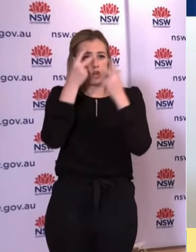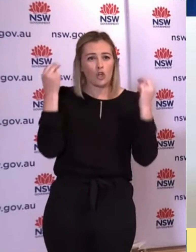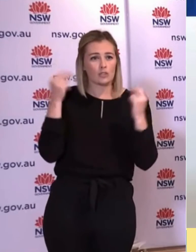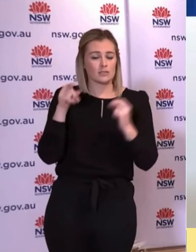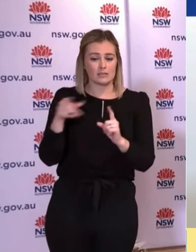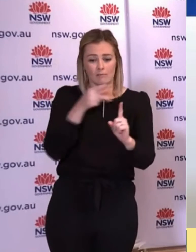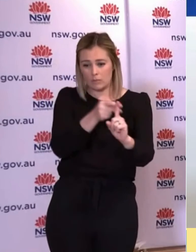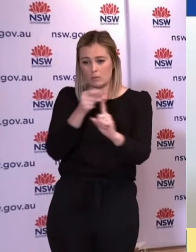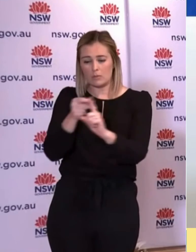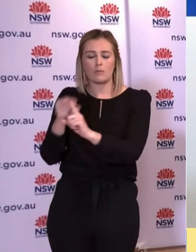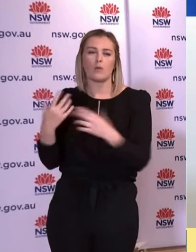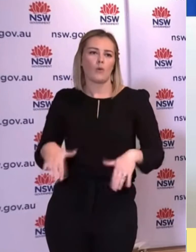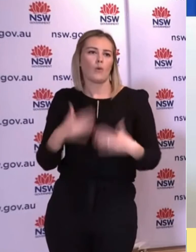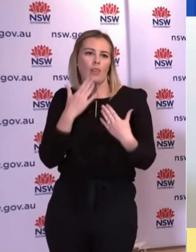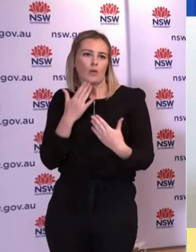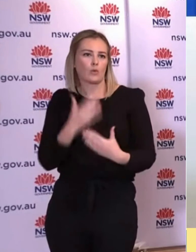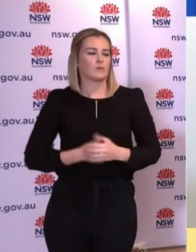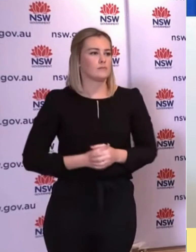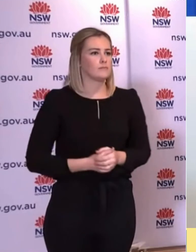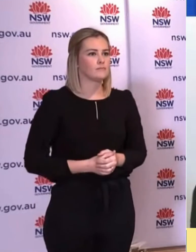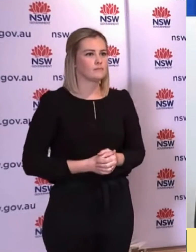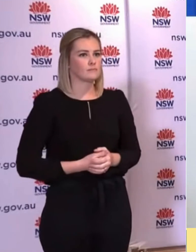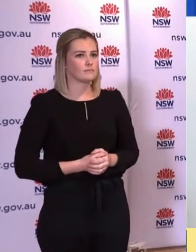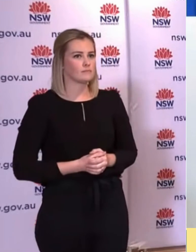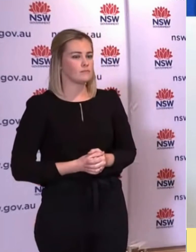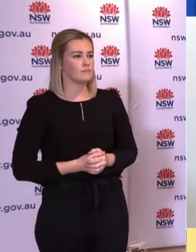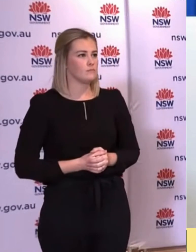focus at the present time. Thank you. Gale,